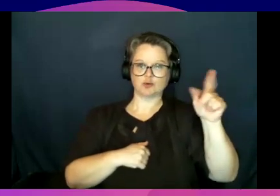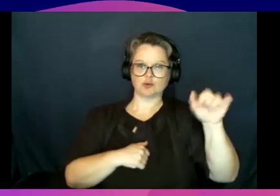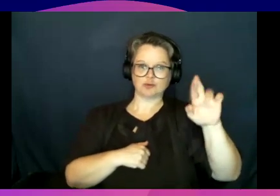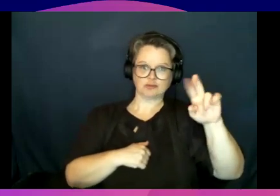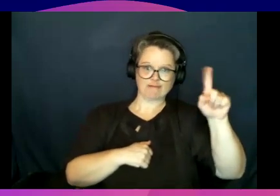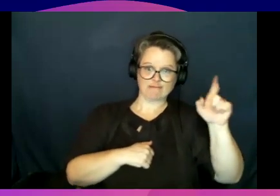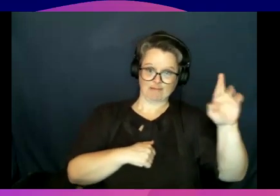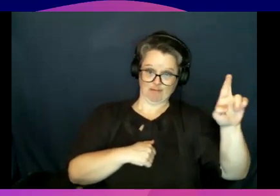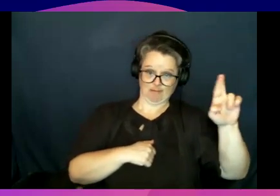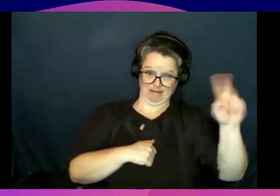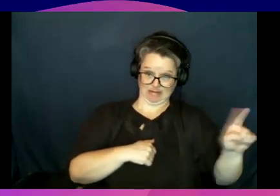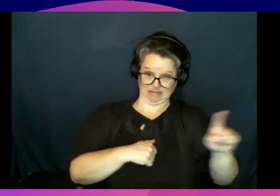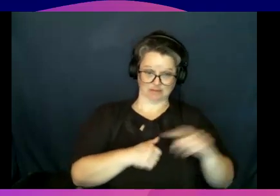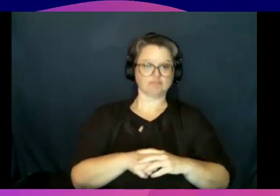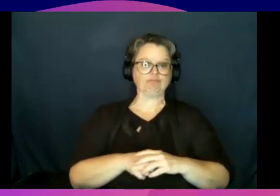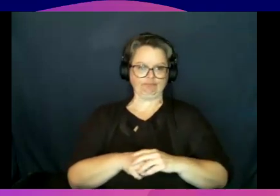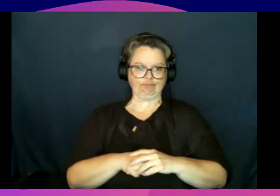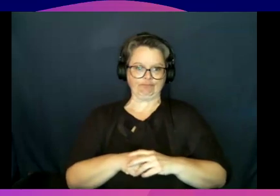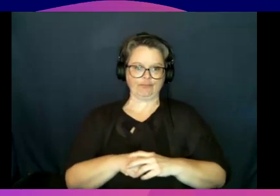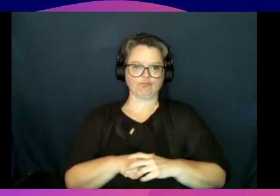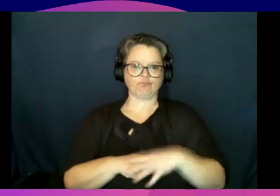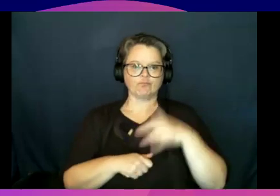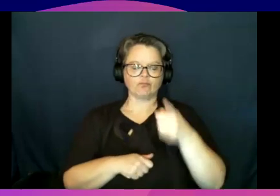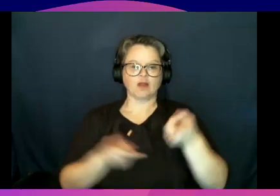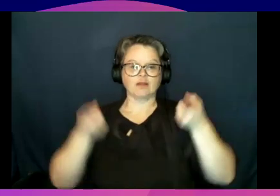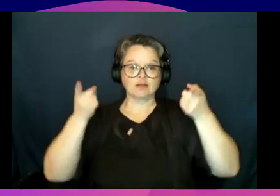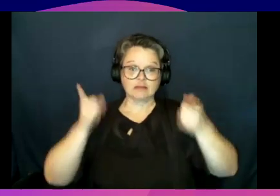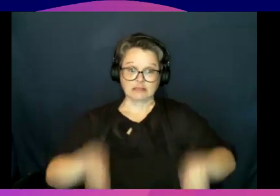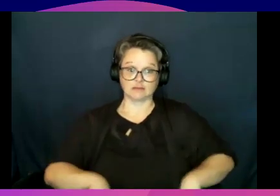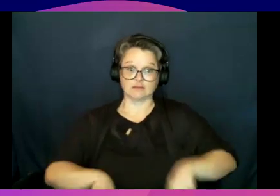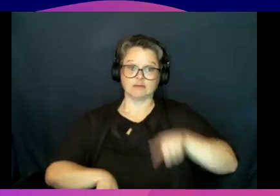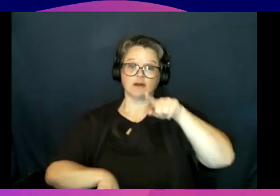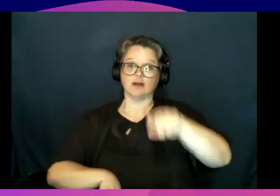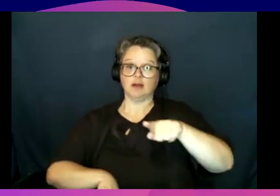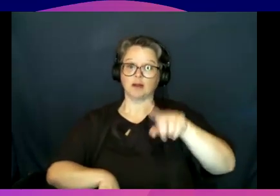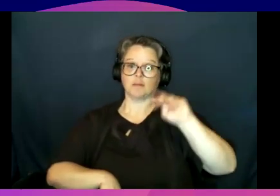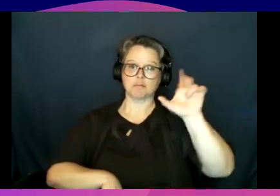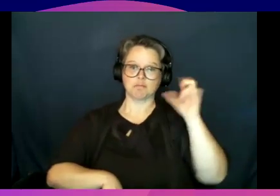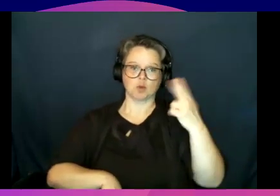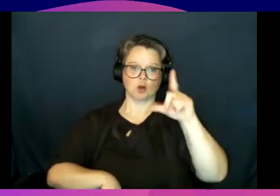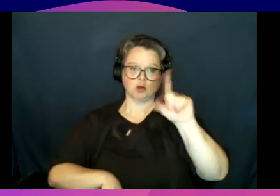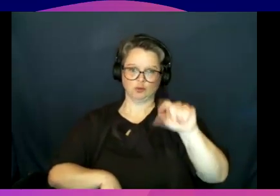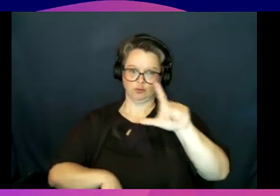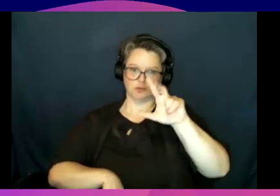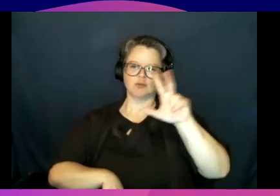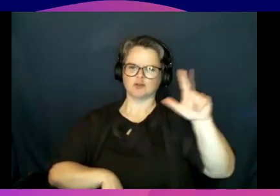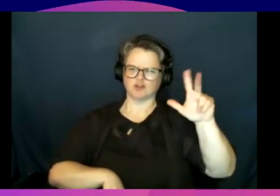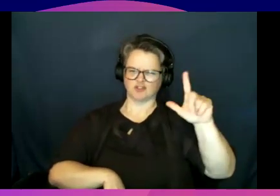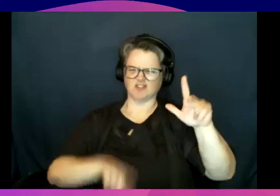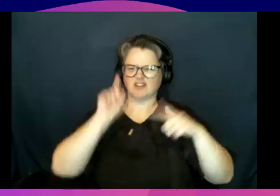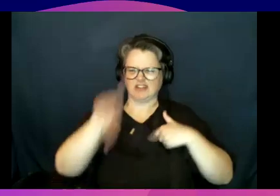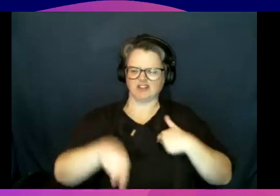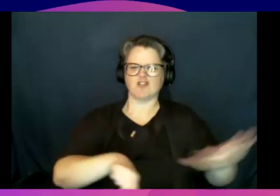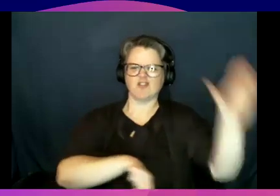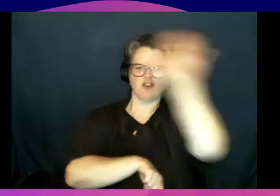the Shockproofing Communities National Summit in March 2023. And so after analyzing the data we collected